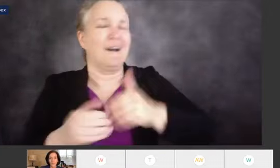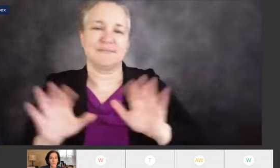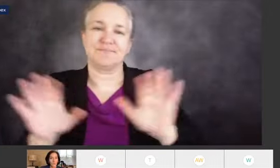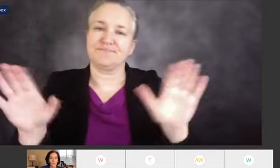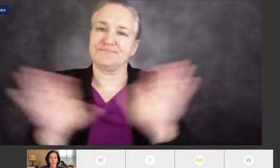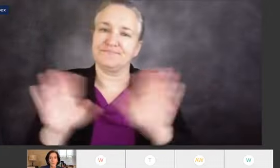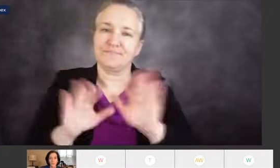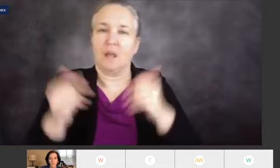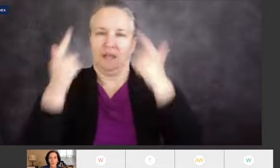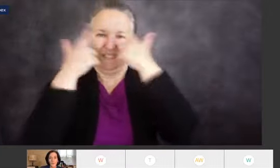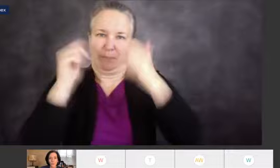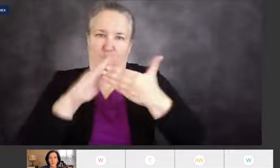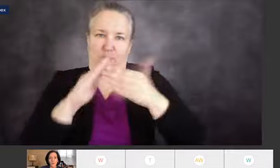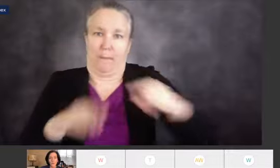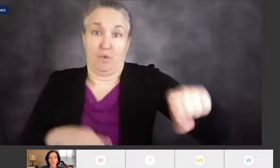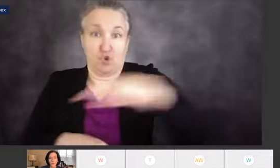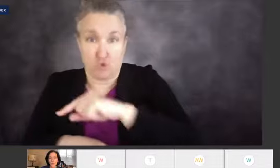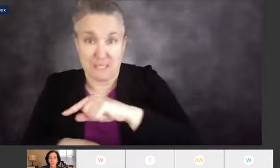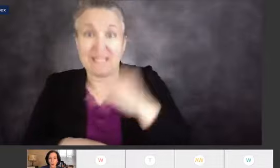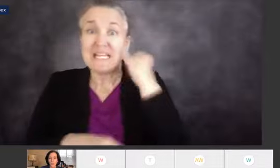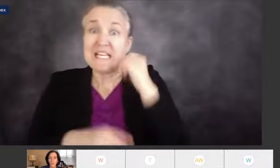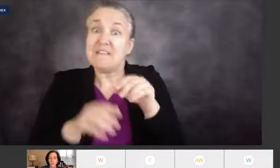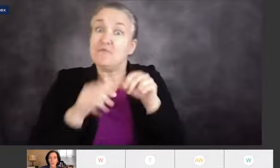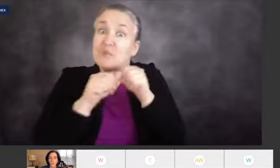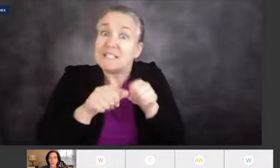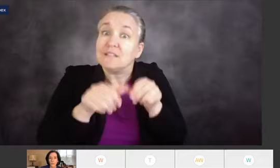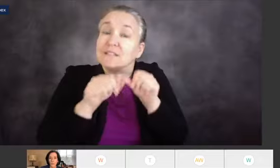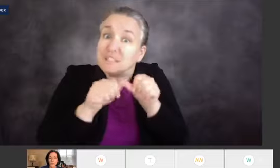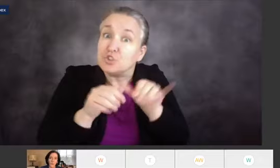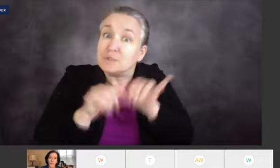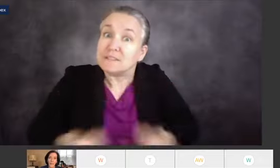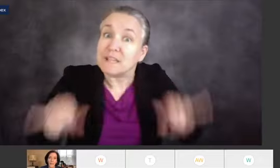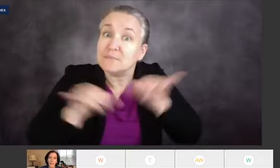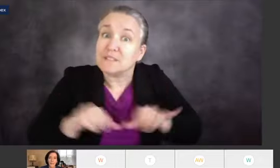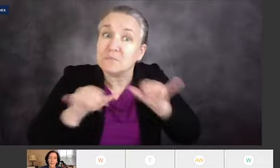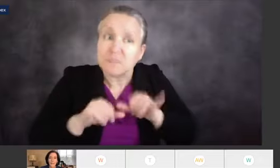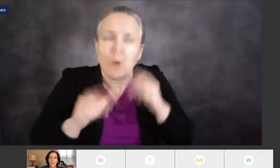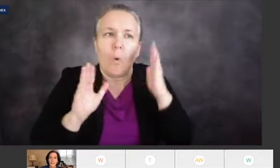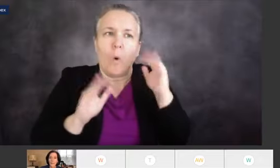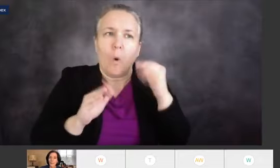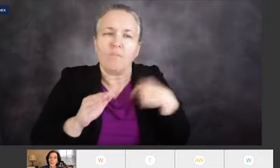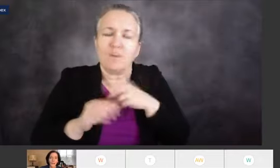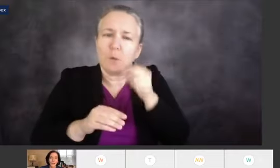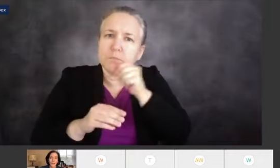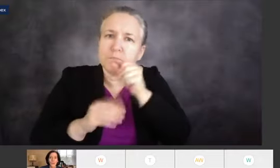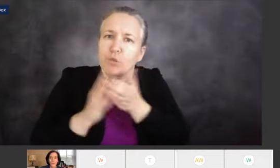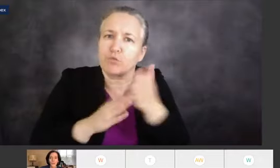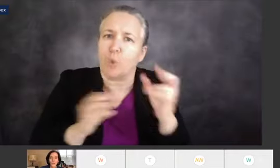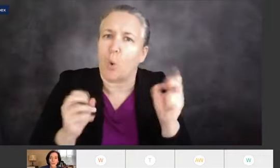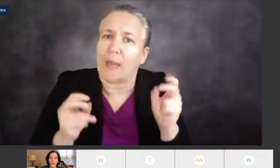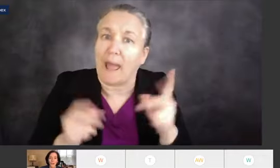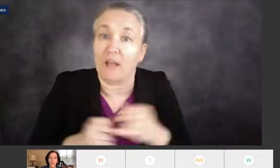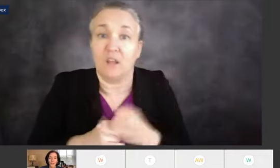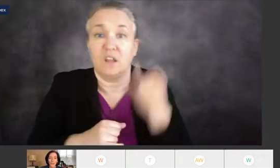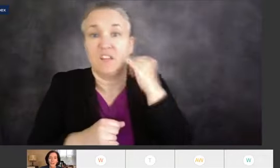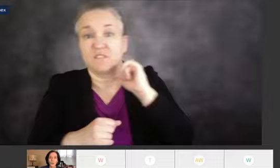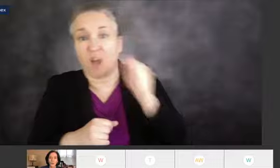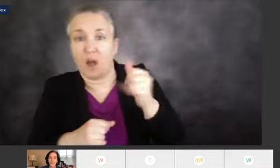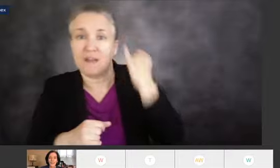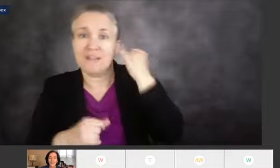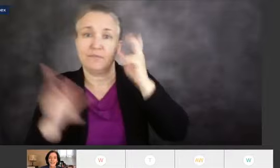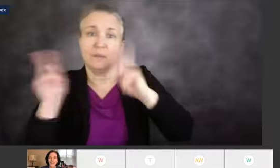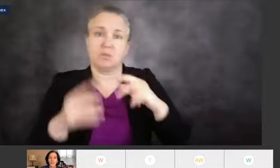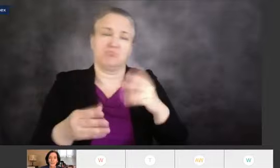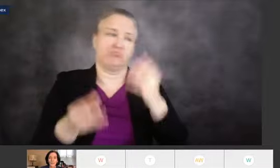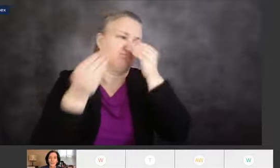community. If people continue to do what they've been doing, I'm hopeful that we'll get through this okay. But if they don't, if they throw caution to the